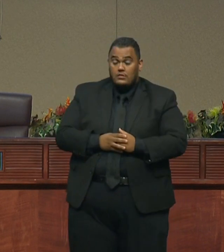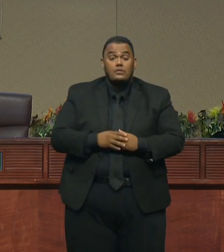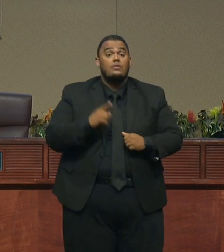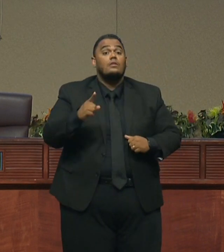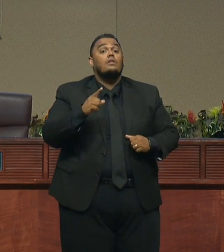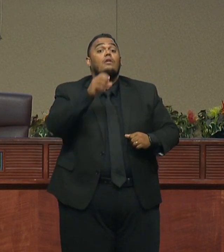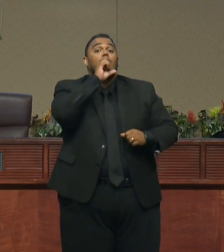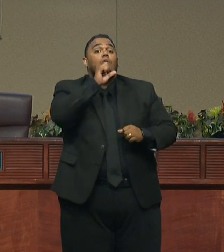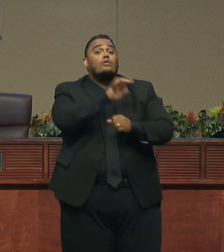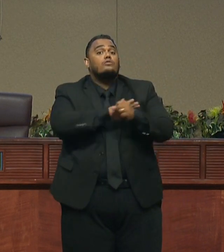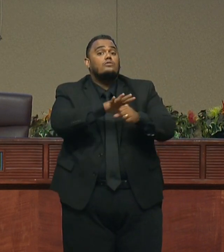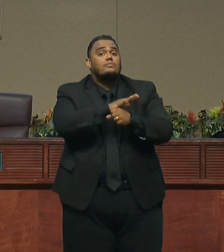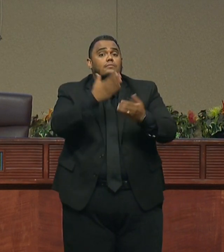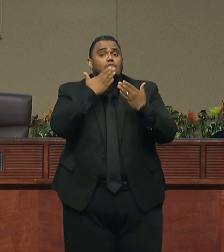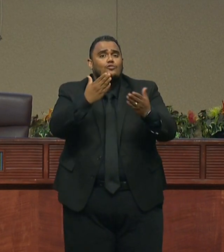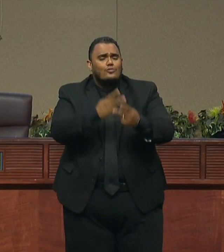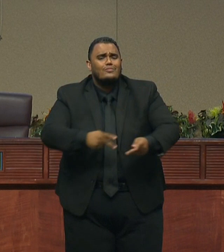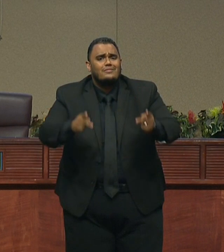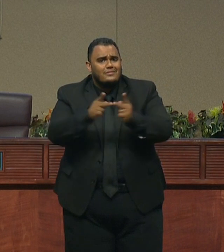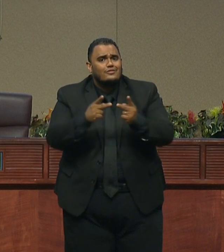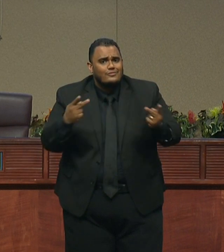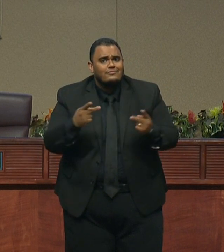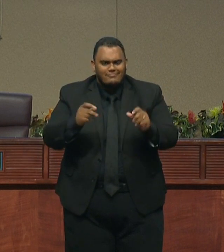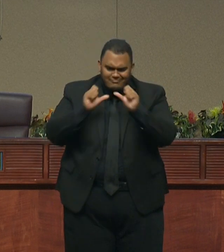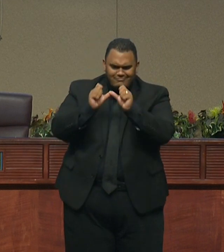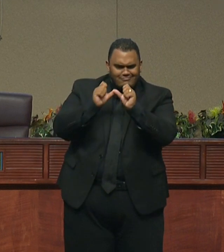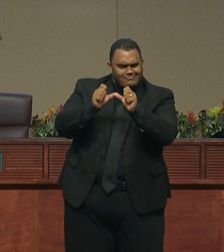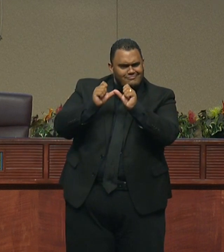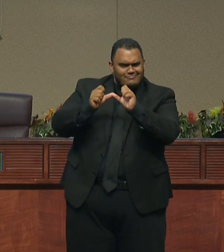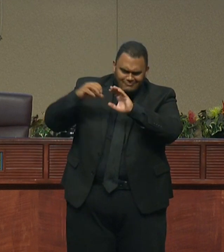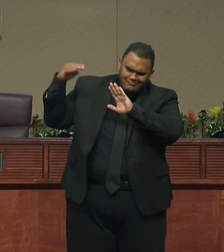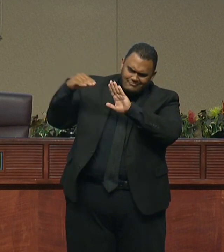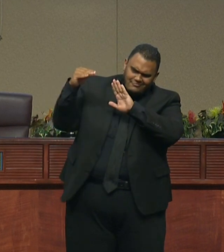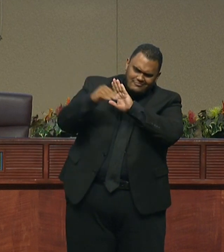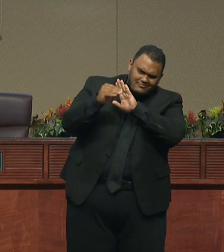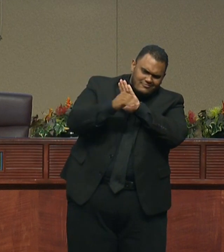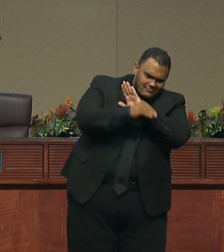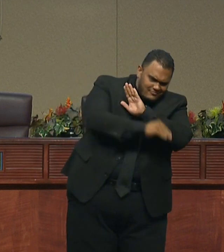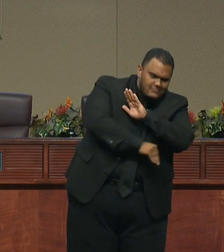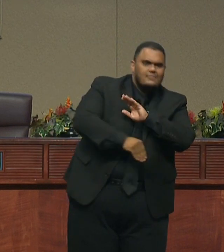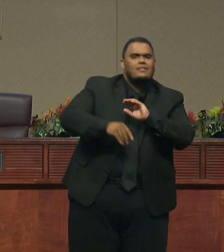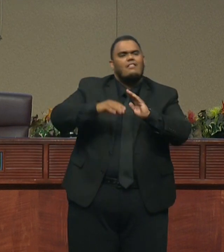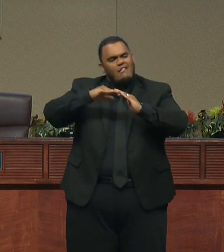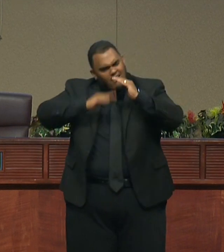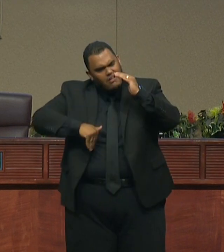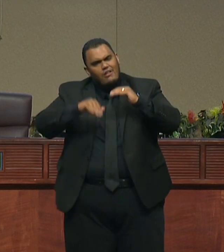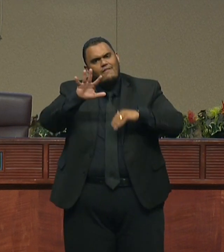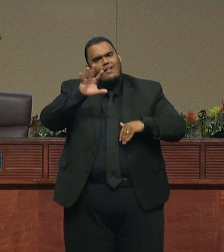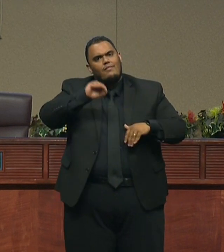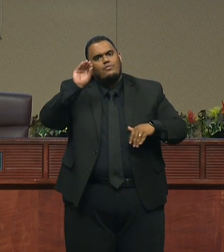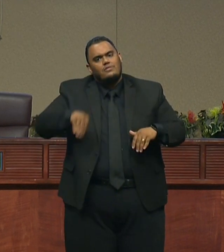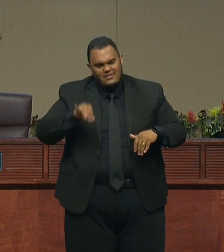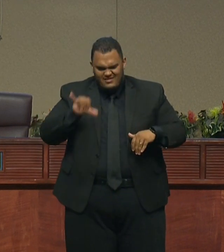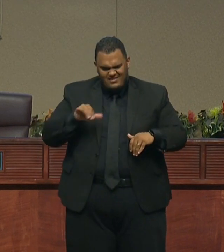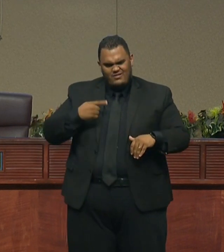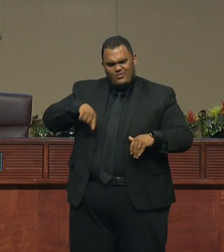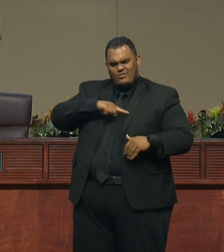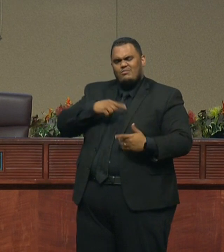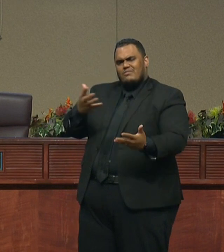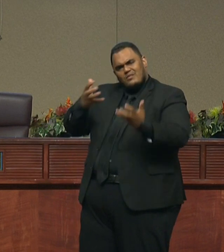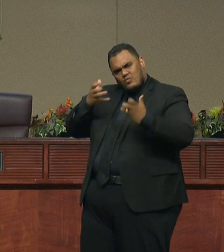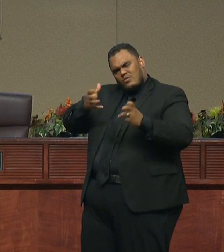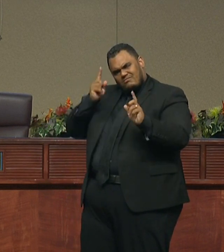good position to continue to decrease these even below 5%, which is what I'm striving for. Because